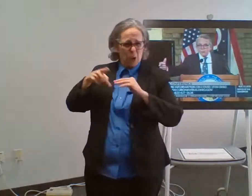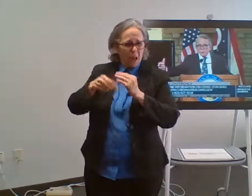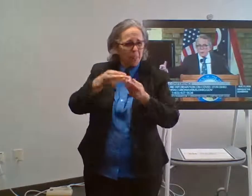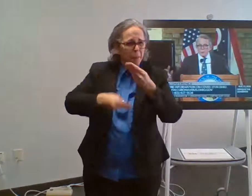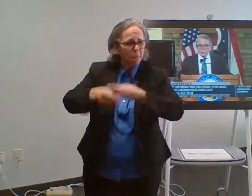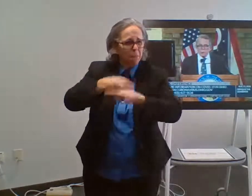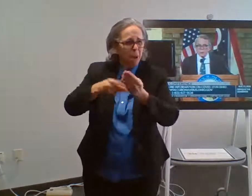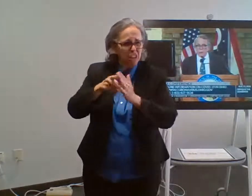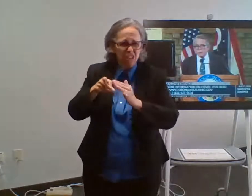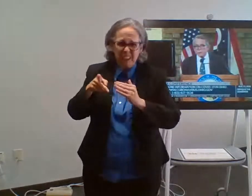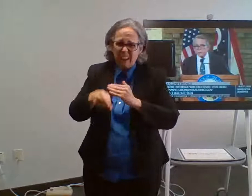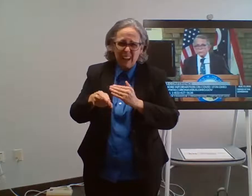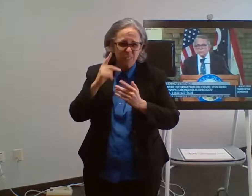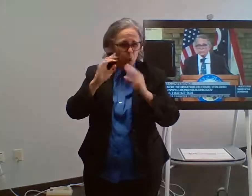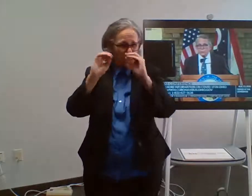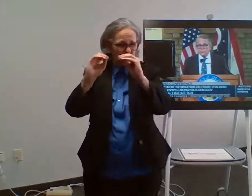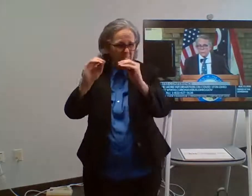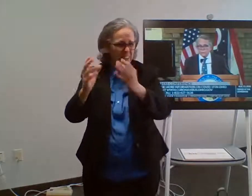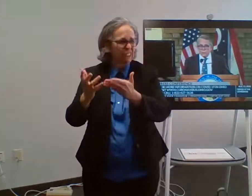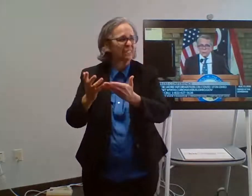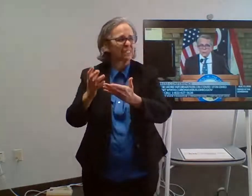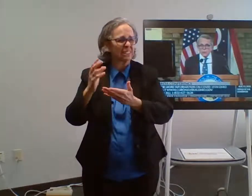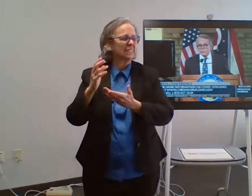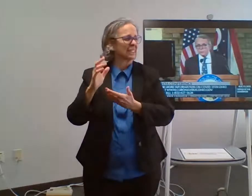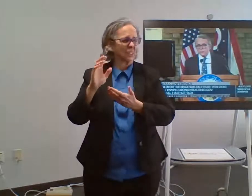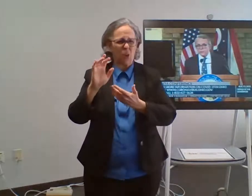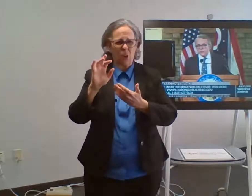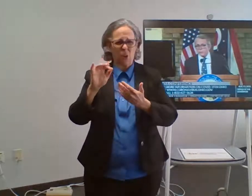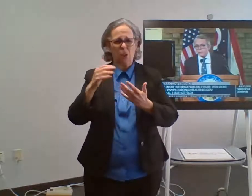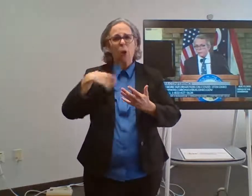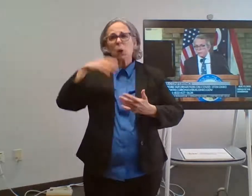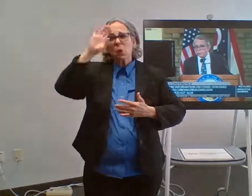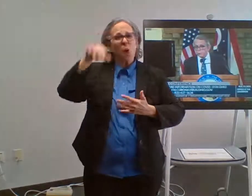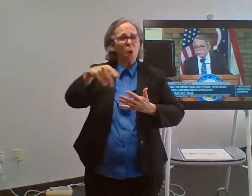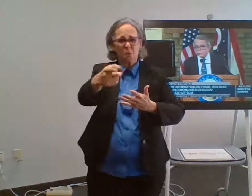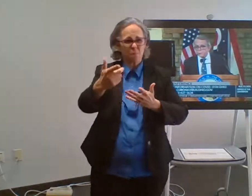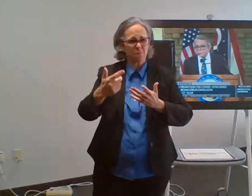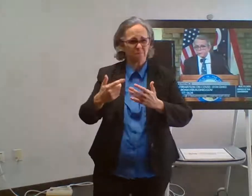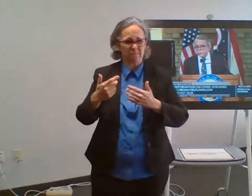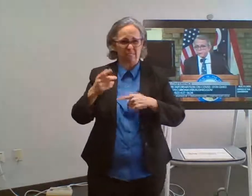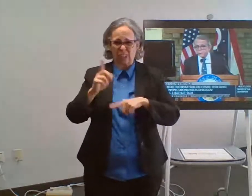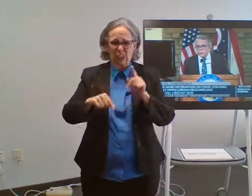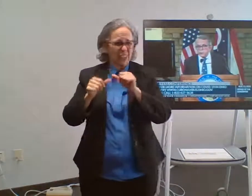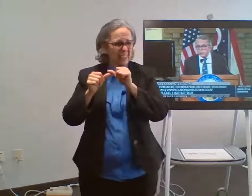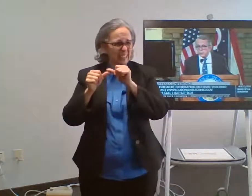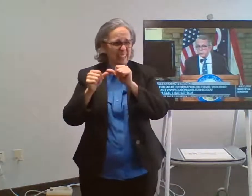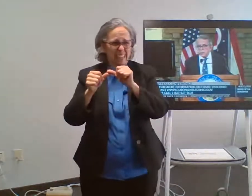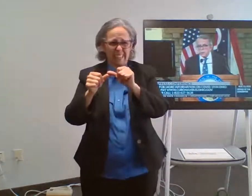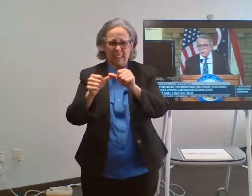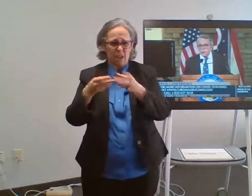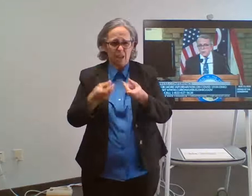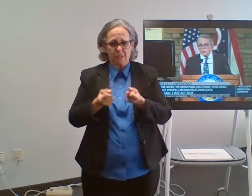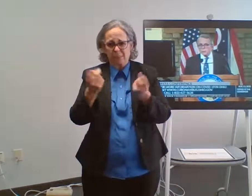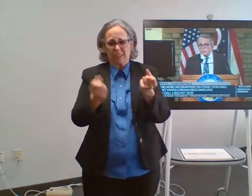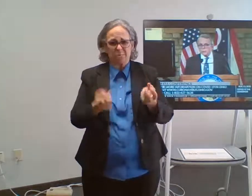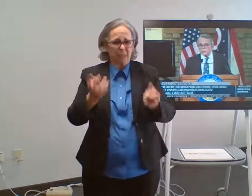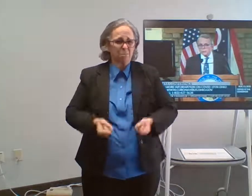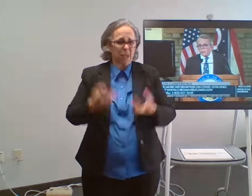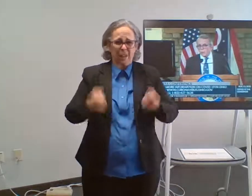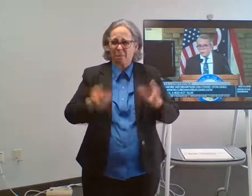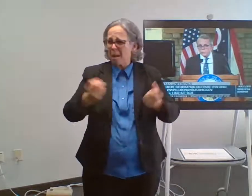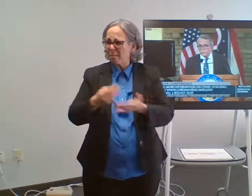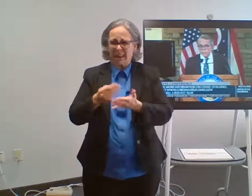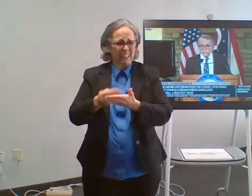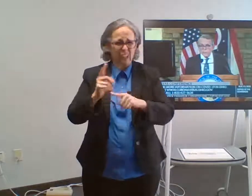would be able to, if we didn't make the cuts, to be able to sustain the level that we were spending. We knew we couldn't. So these